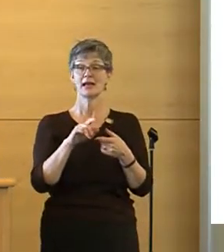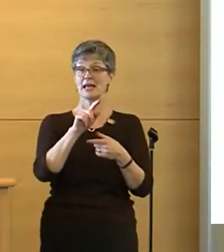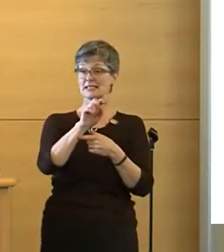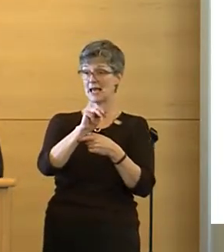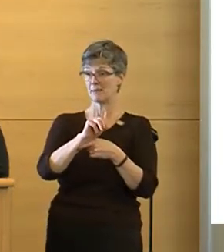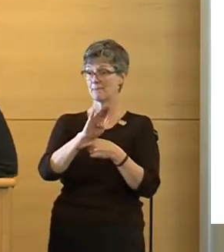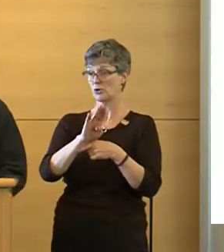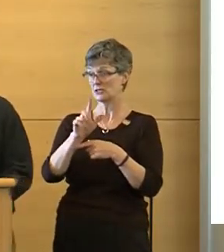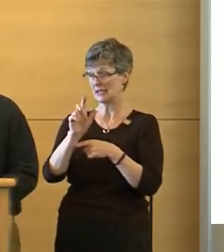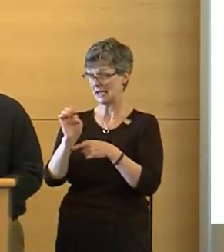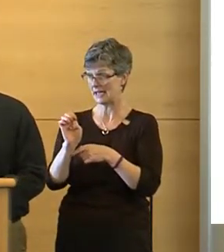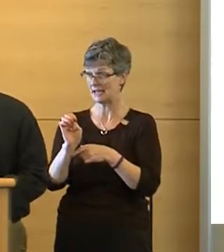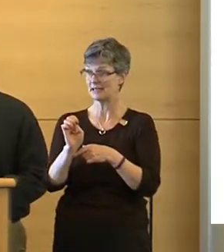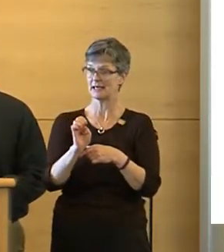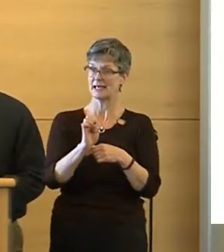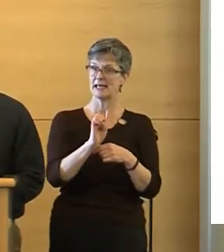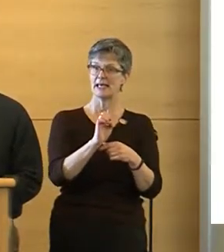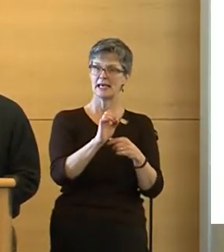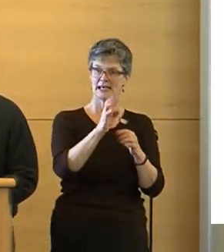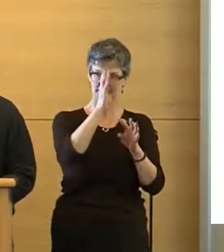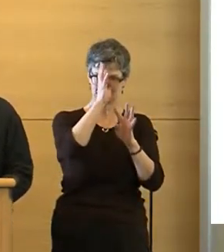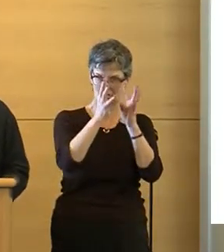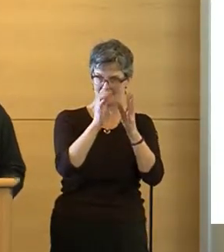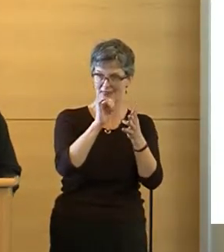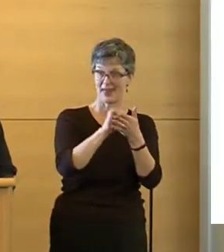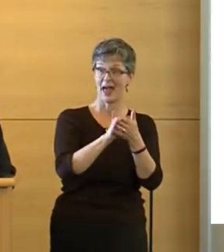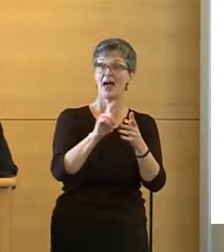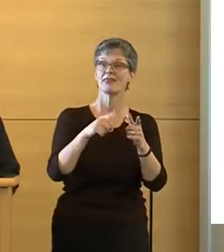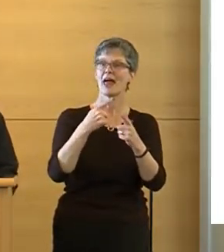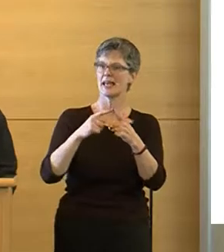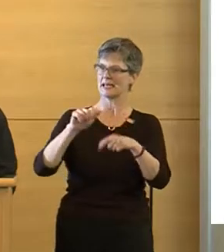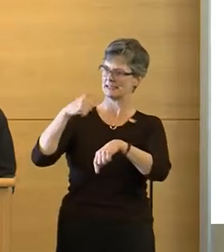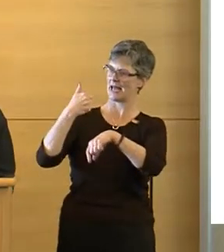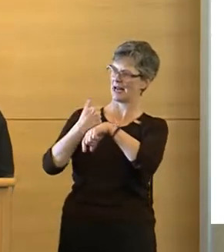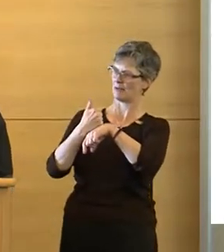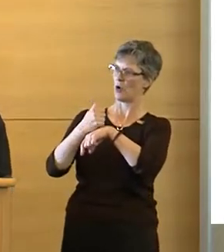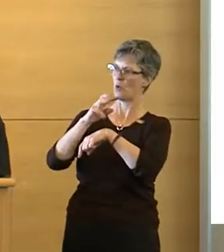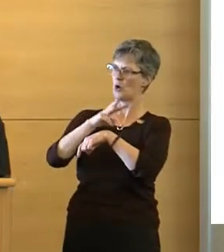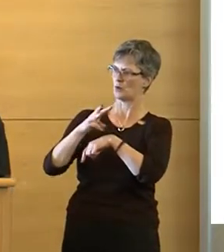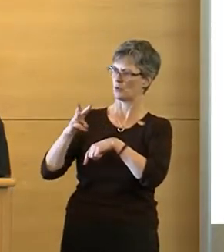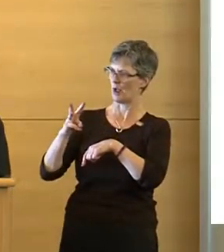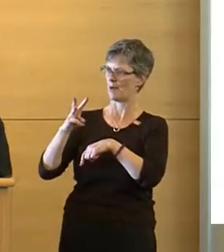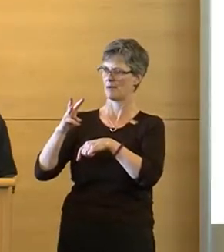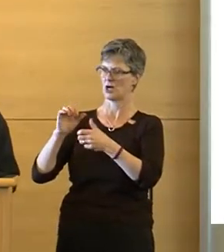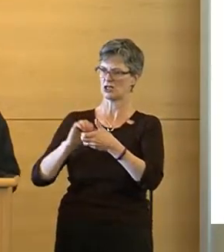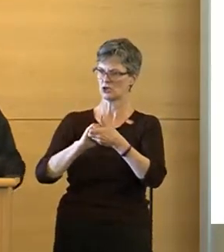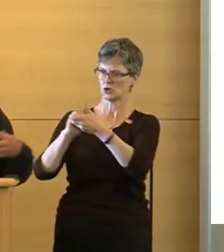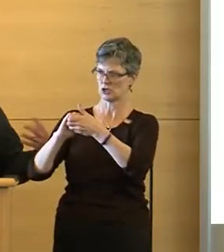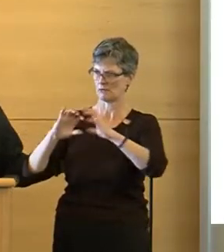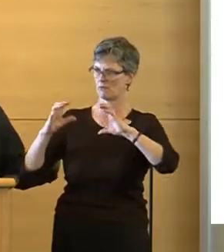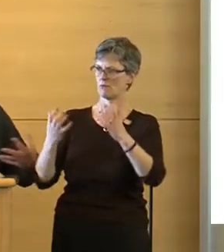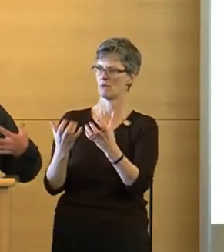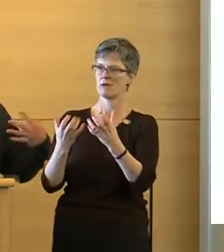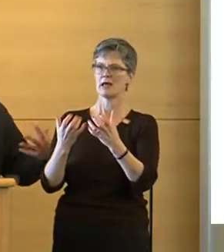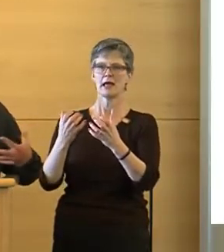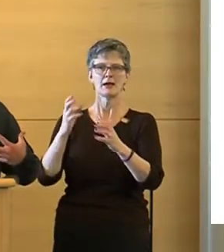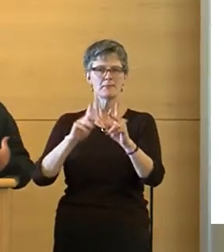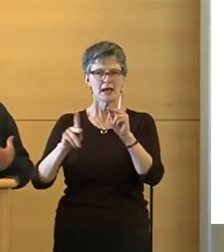who can't see it gets a short description of that image. So that has been there since the beginning.